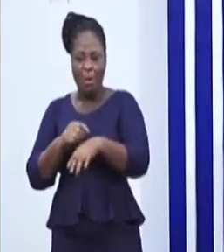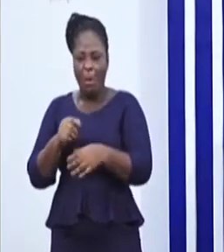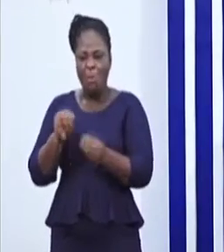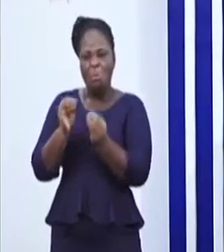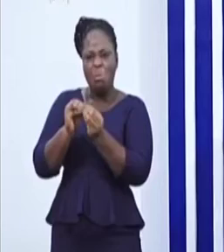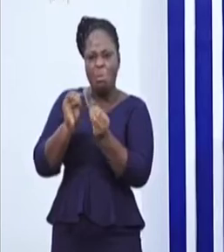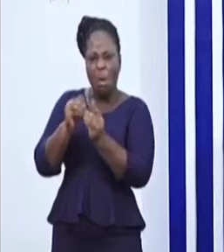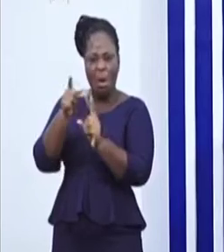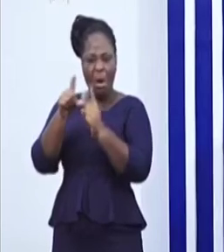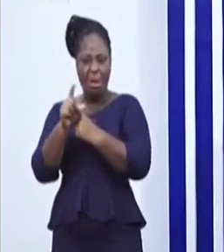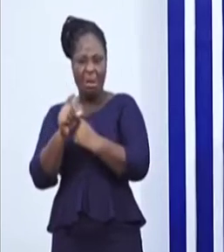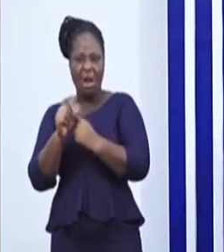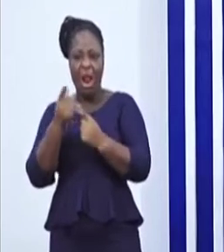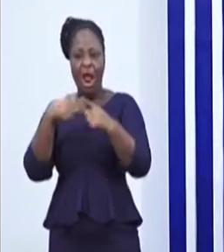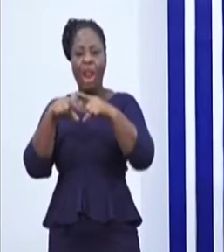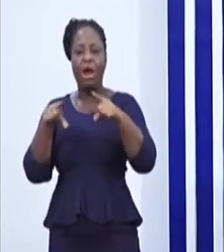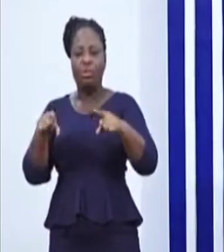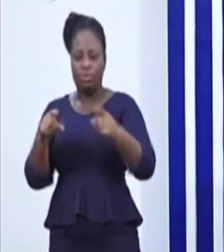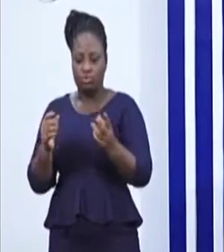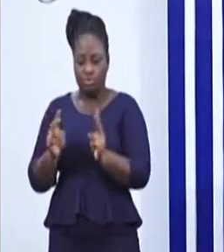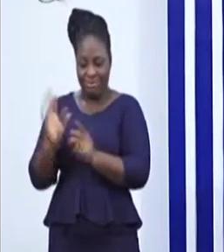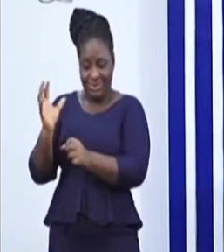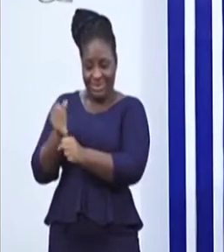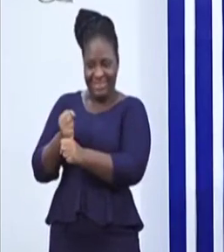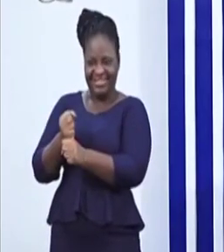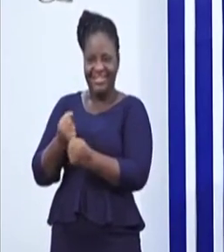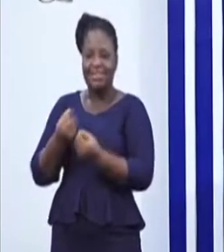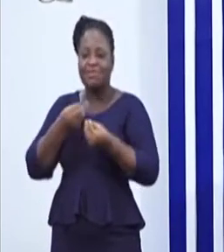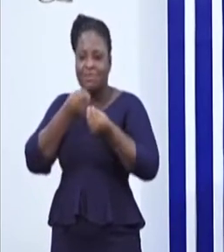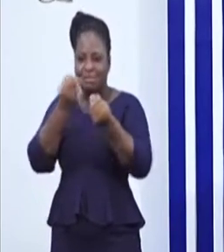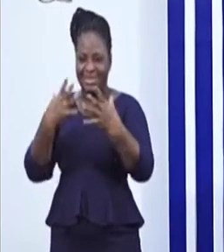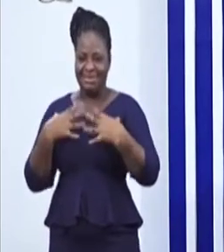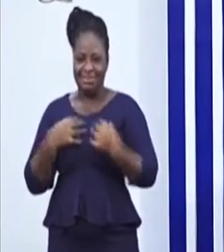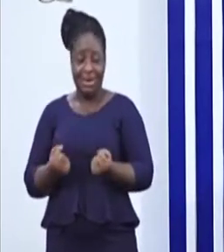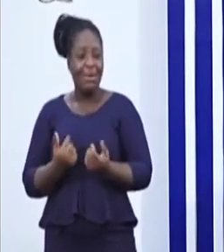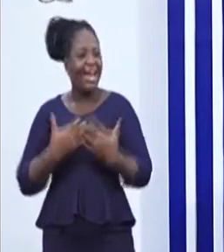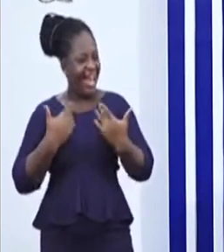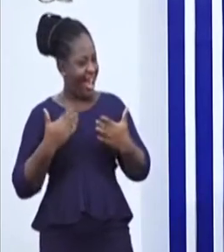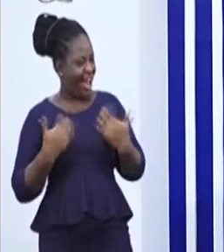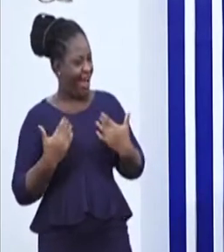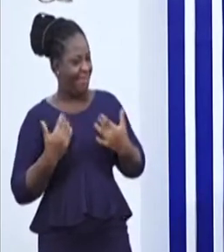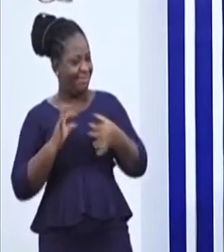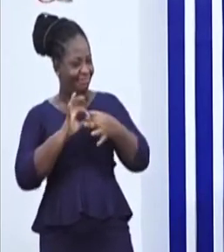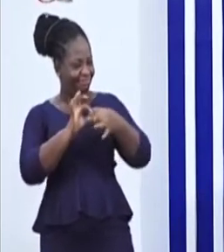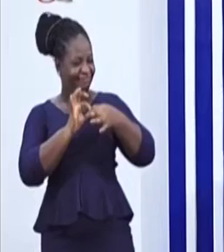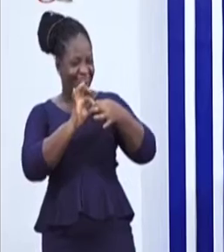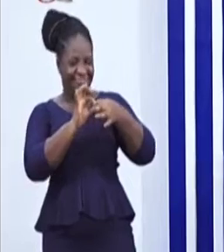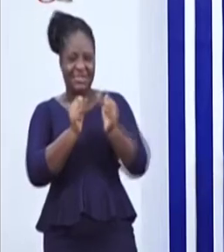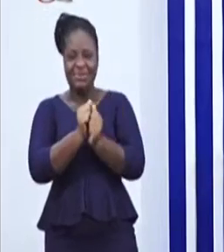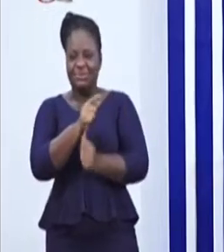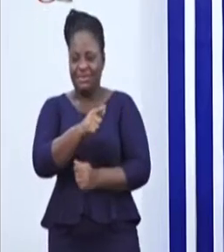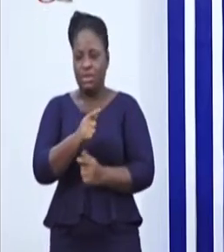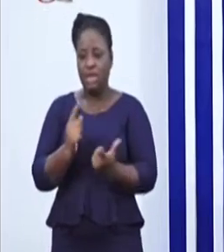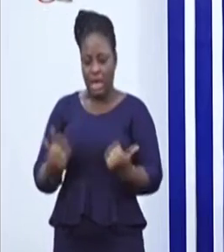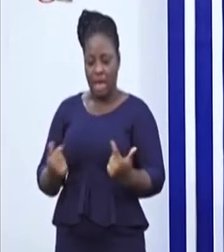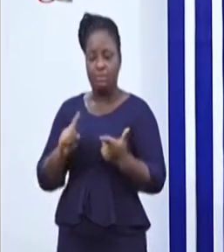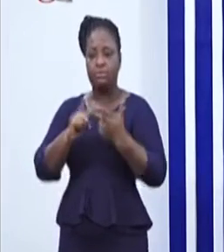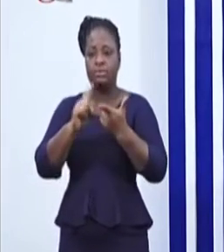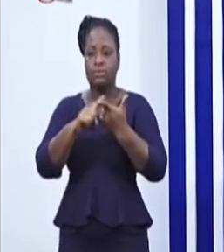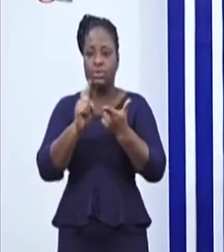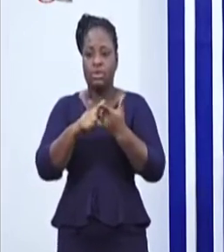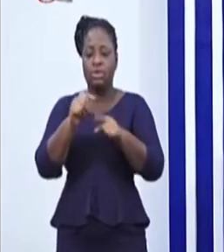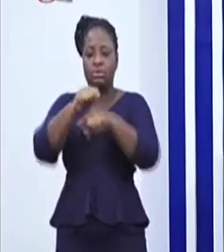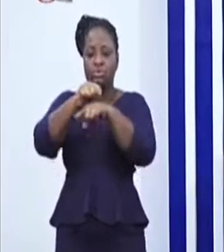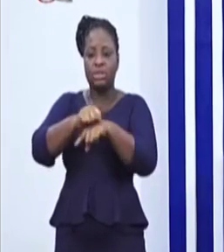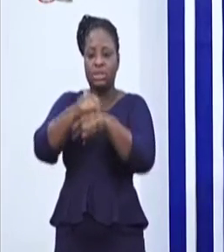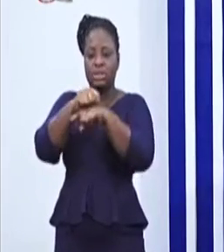local languages to get the word to ground. And we're happy at your collaboration. We are happy to look forward to it going down some more. Now, the next one, traditional